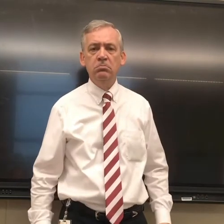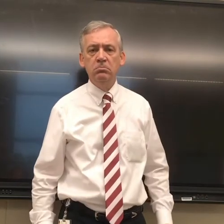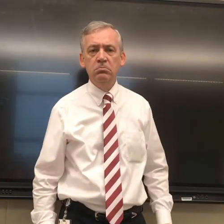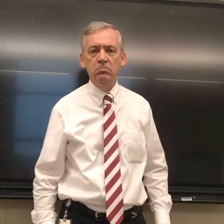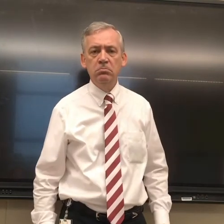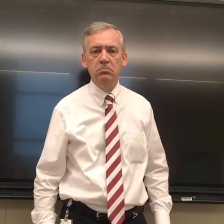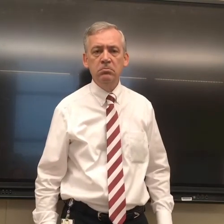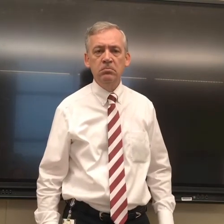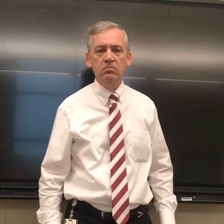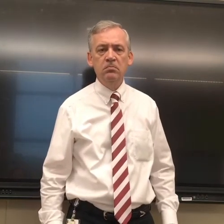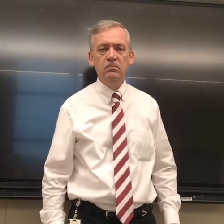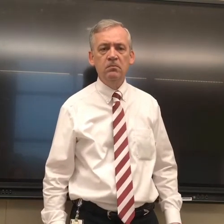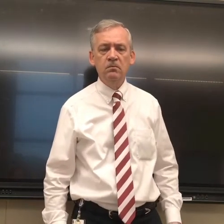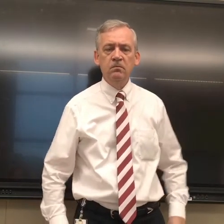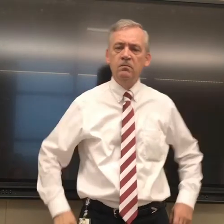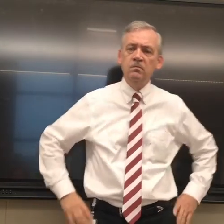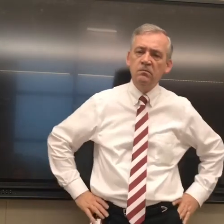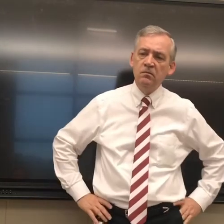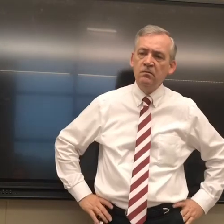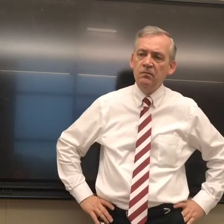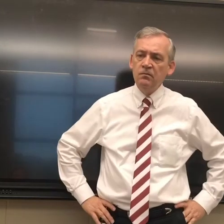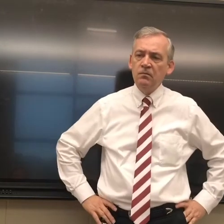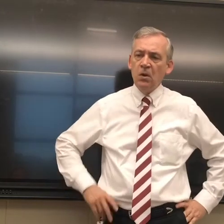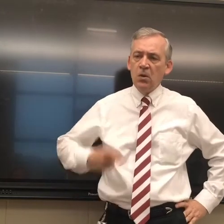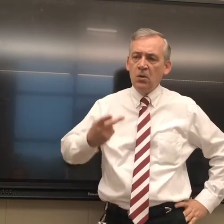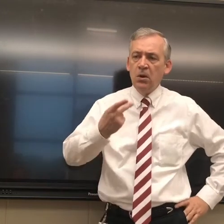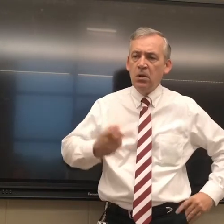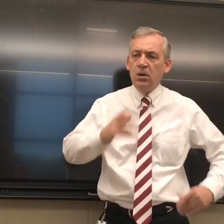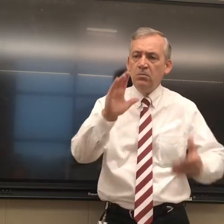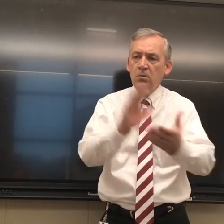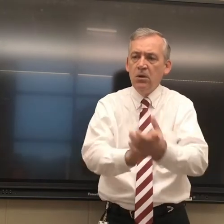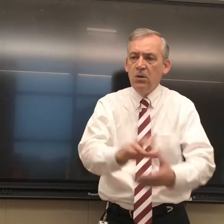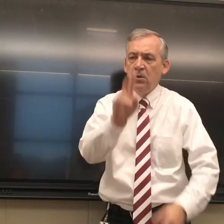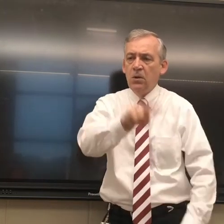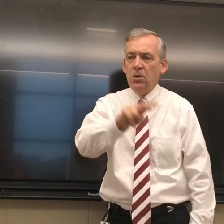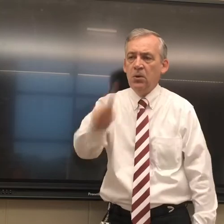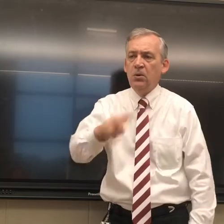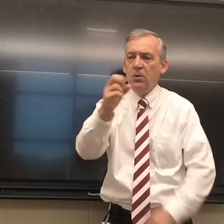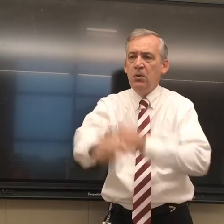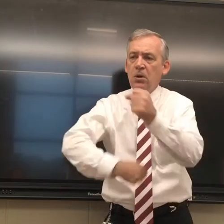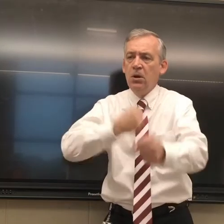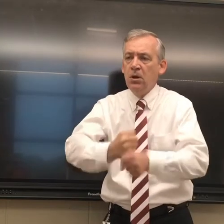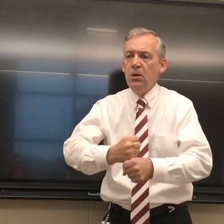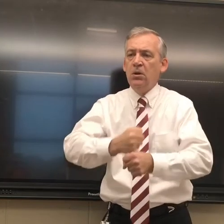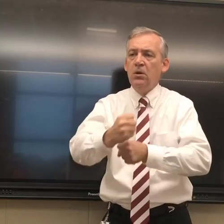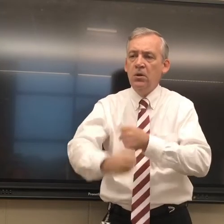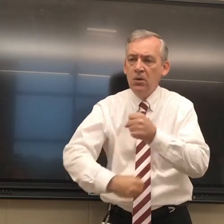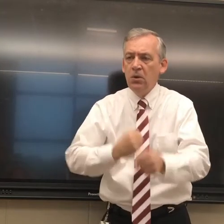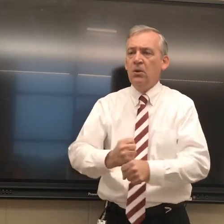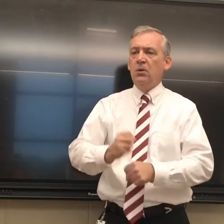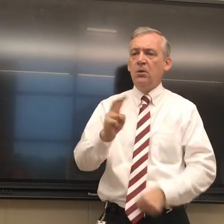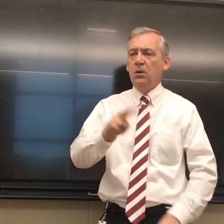22 years, Maybelle. 22 years, he was saying. And I got nothing for you.